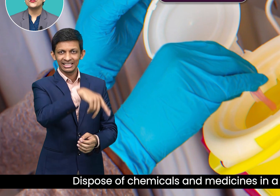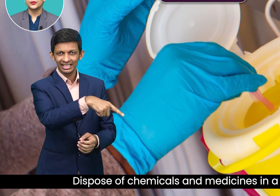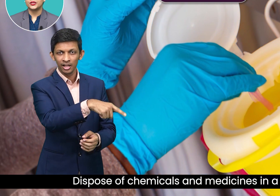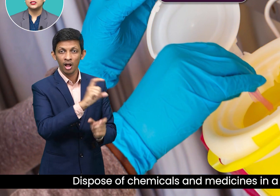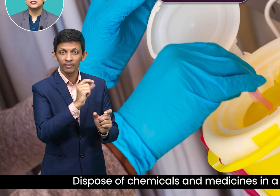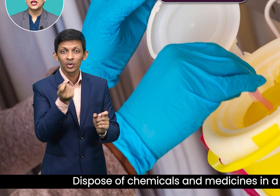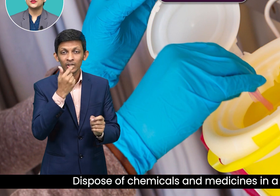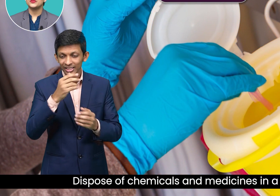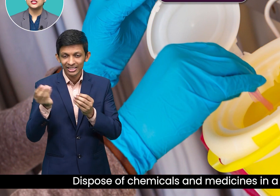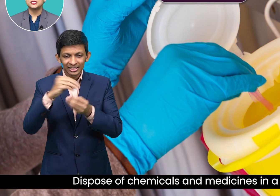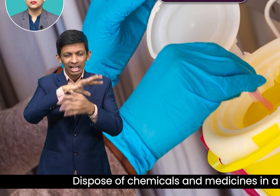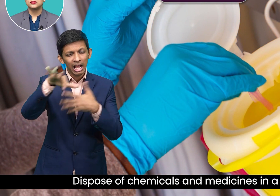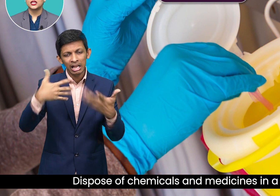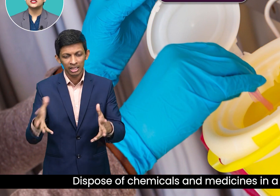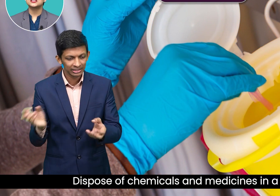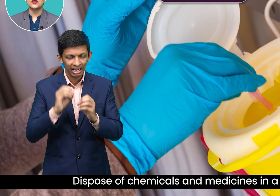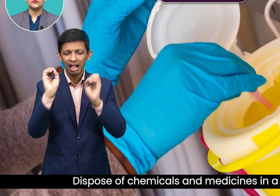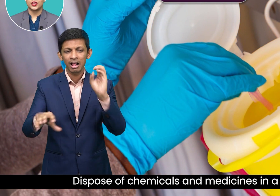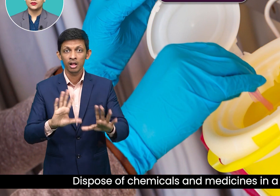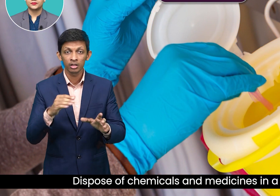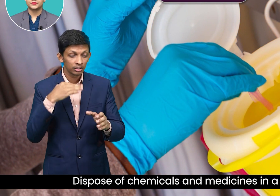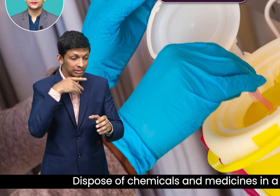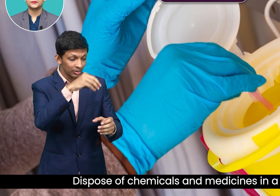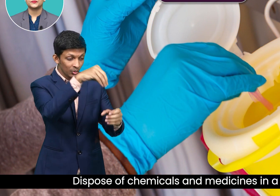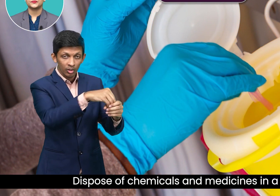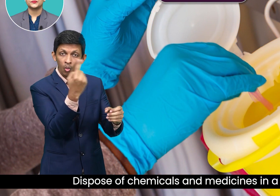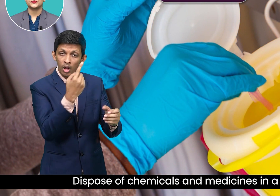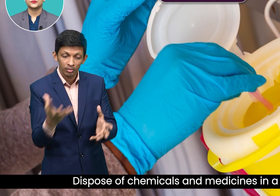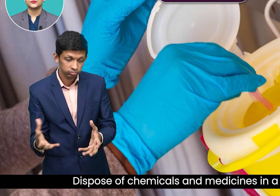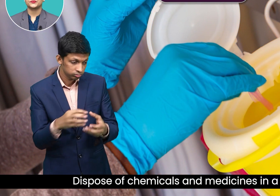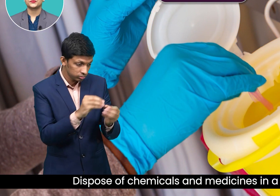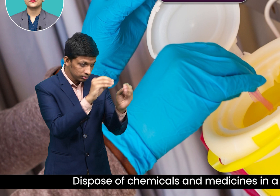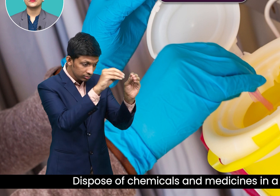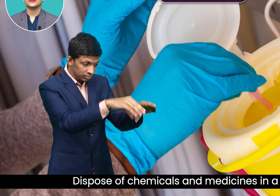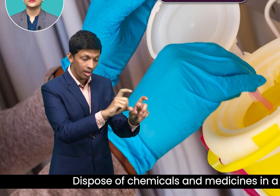Dispose of chemicals and medicine in a safe way.